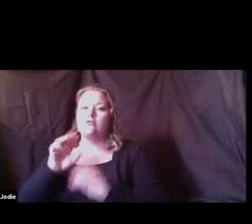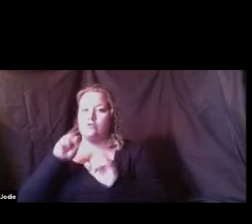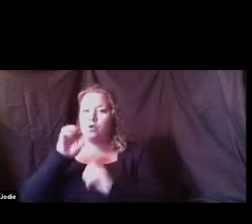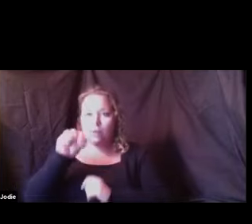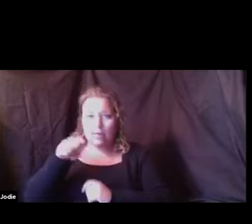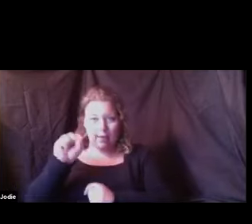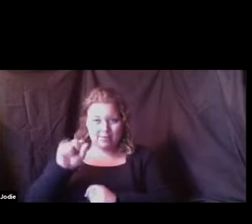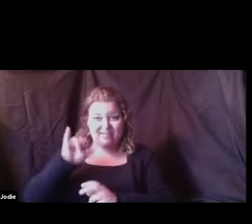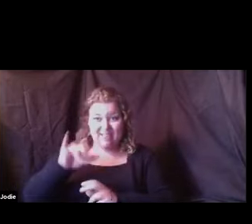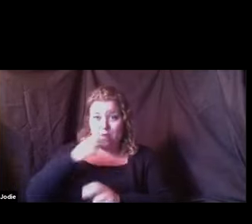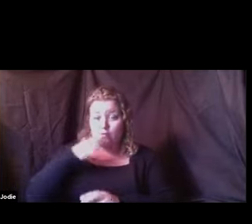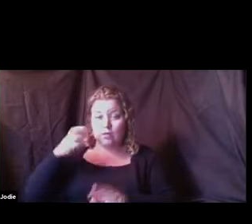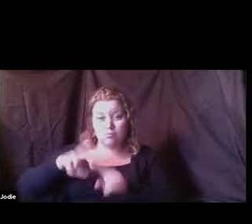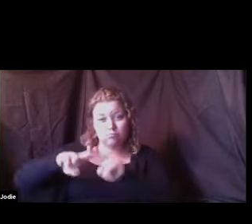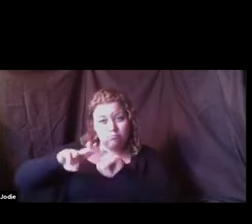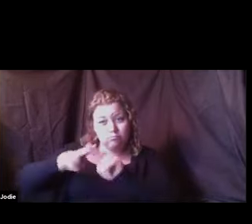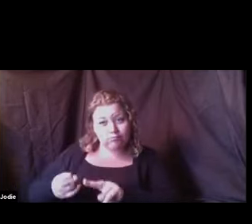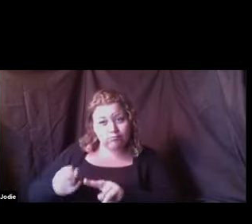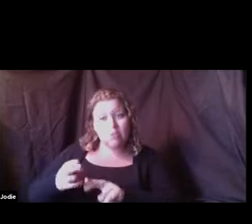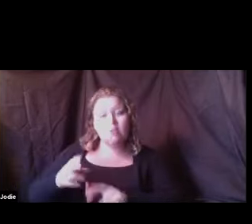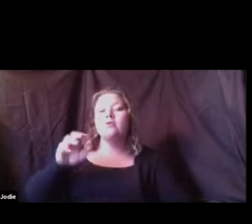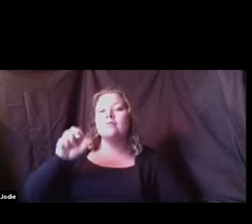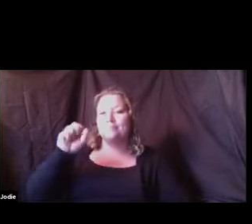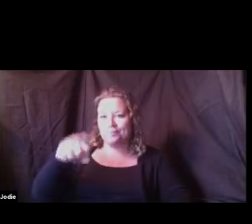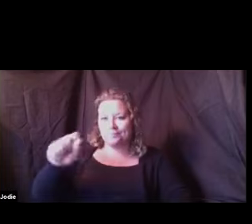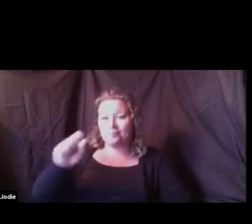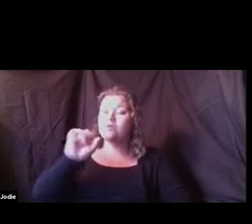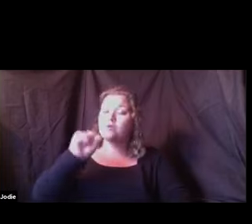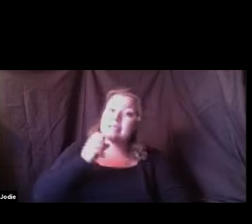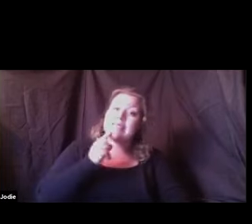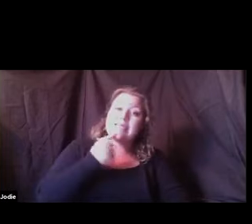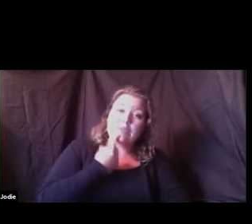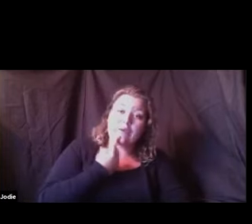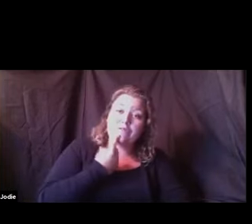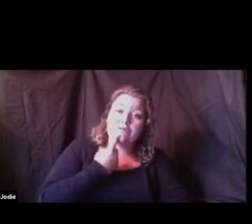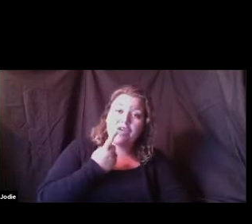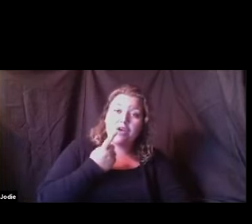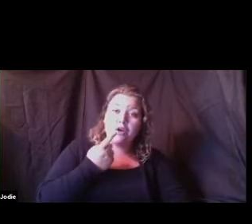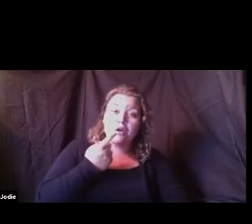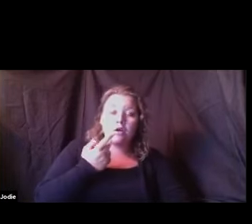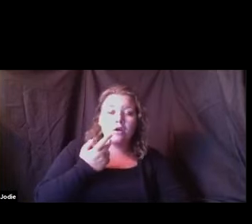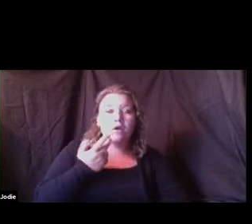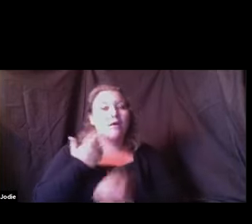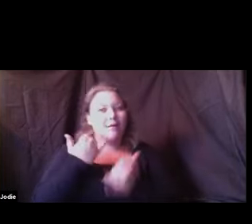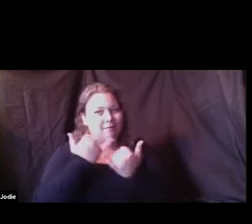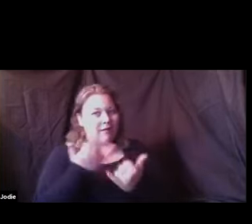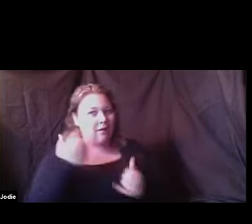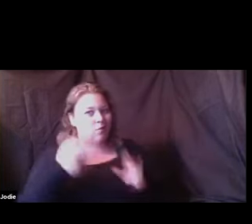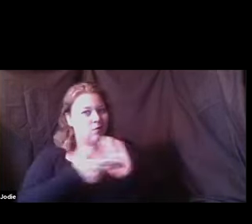again, moving from severe to high risk is a step in the right direction.